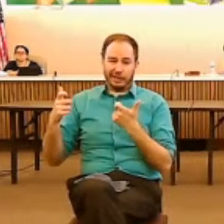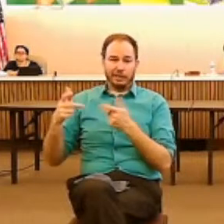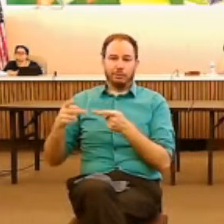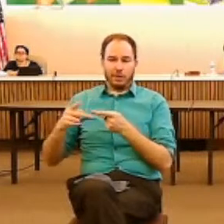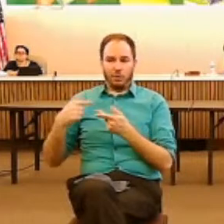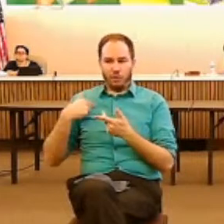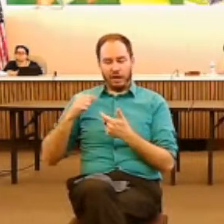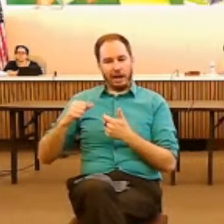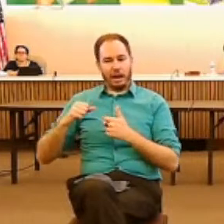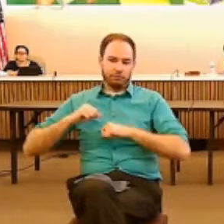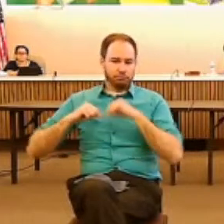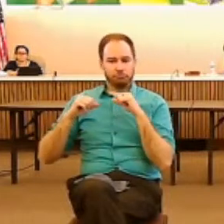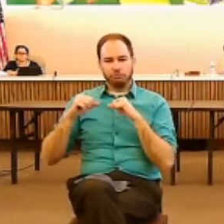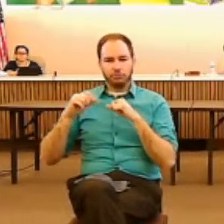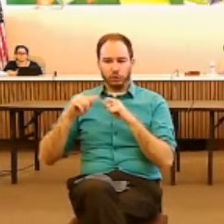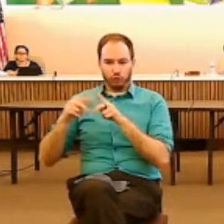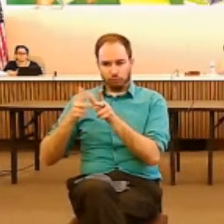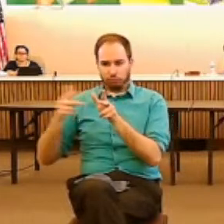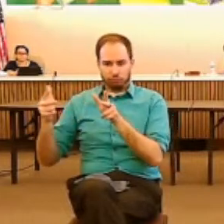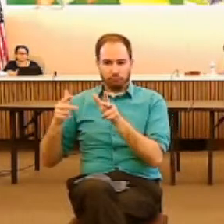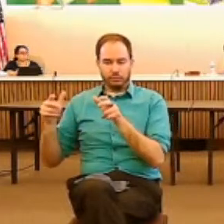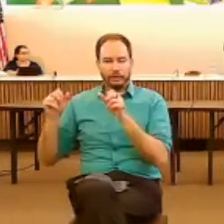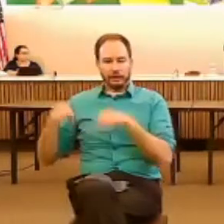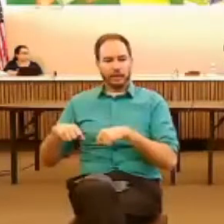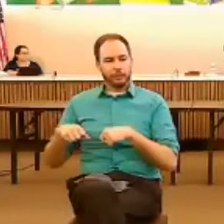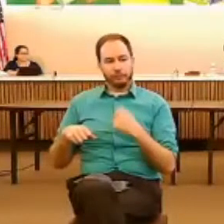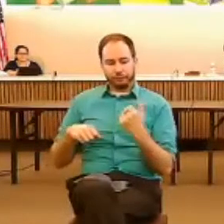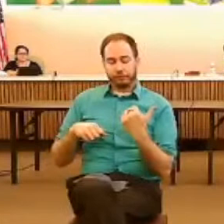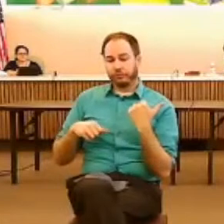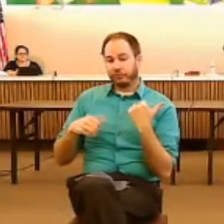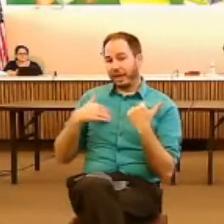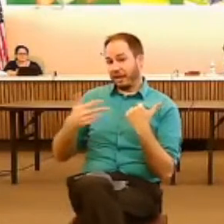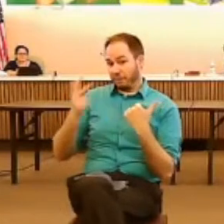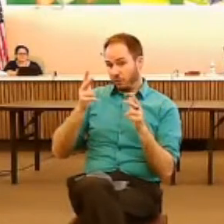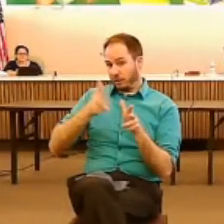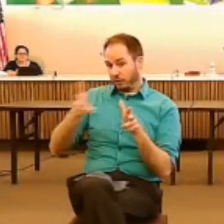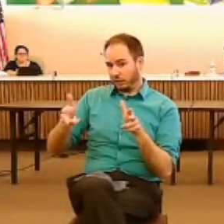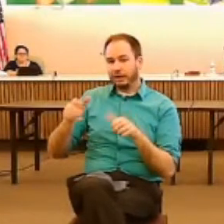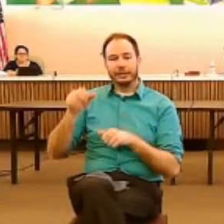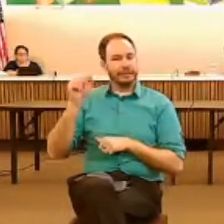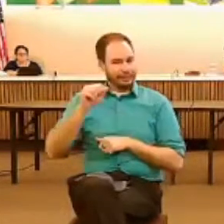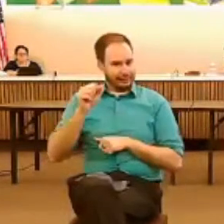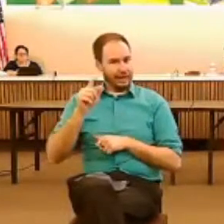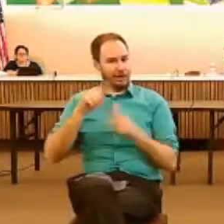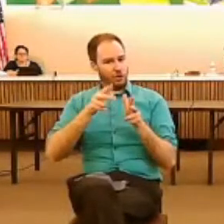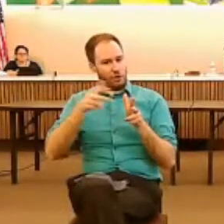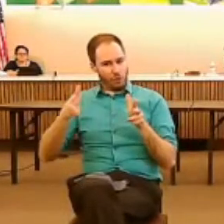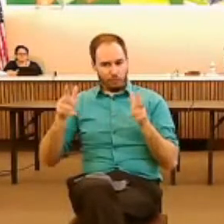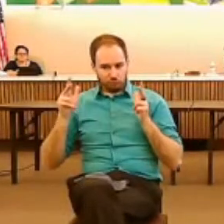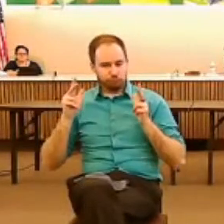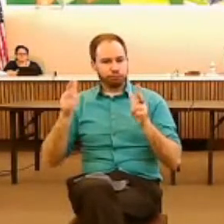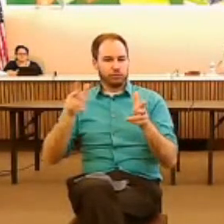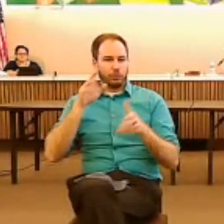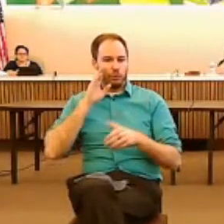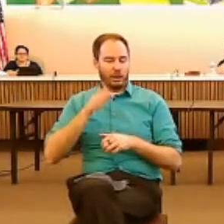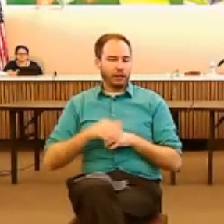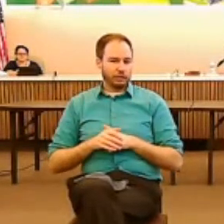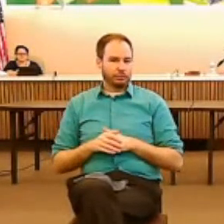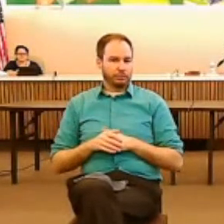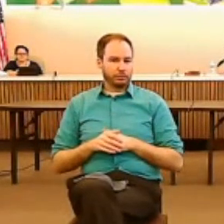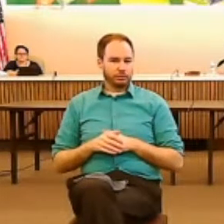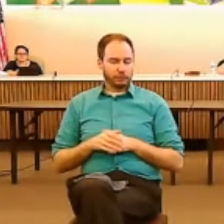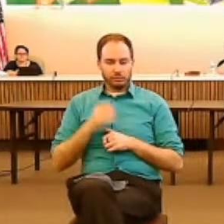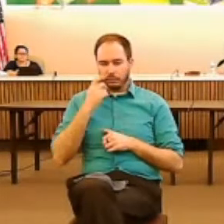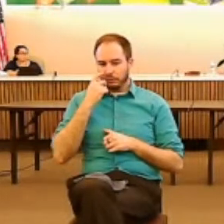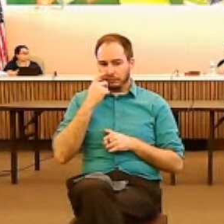lot of stacking. Yeah. Plus there's 3 lanes to wait. Yeah. And to get them through, to get them processed through. Mhm. The Royal